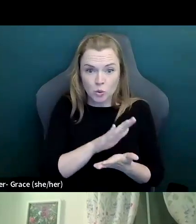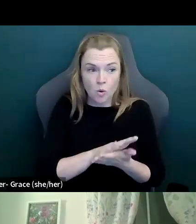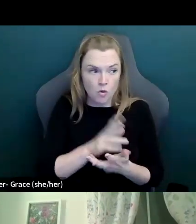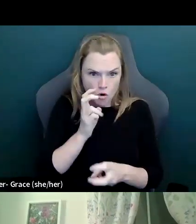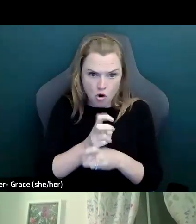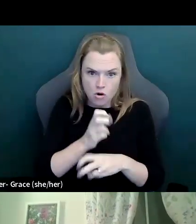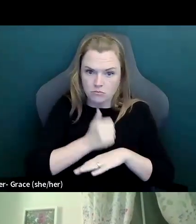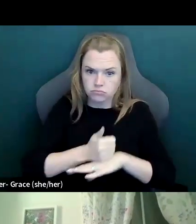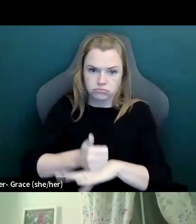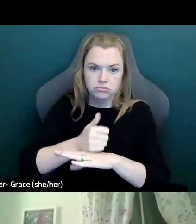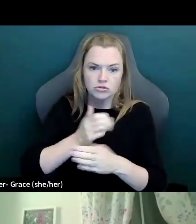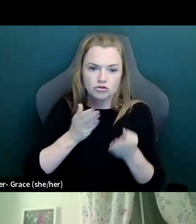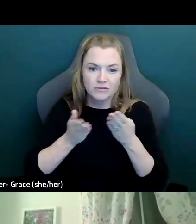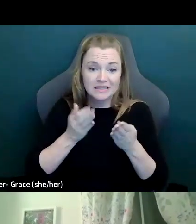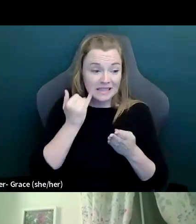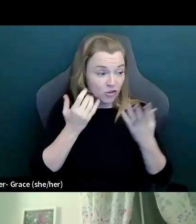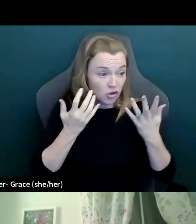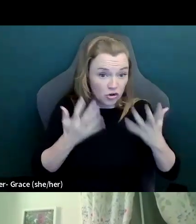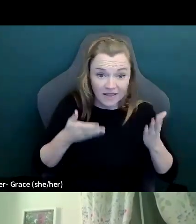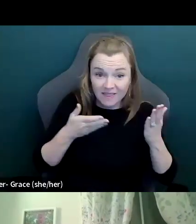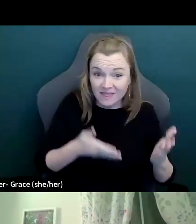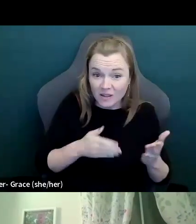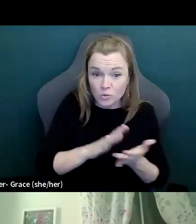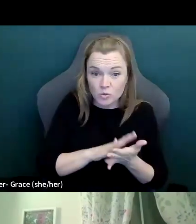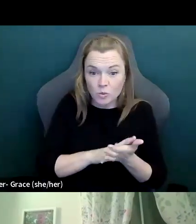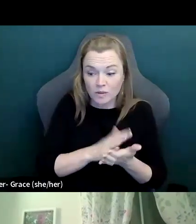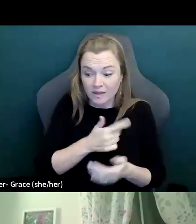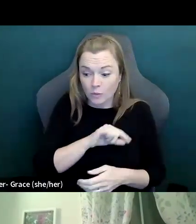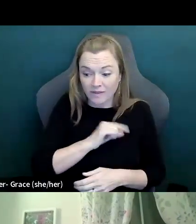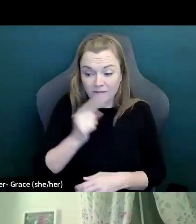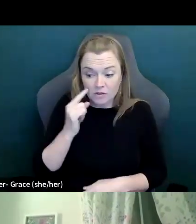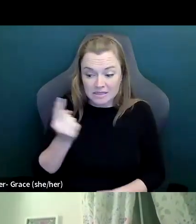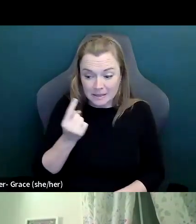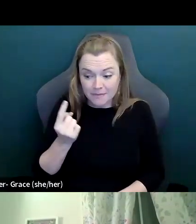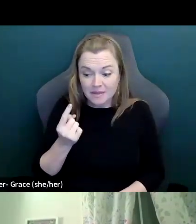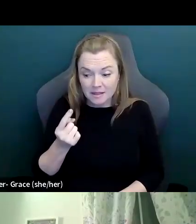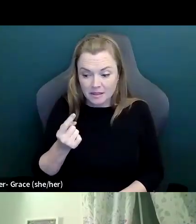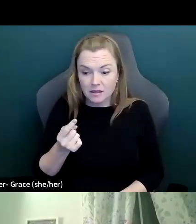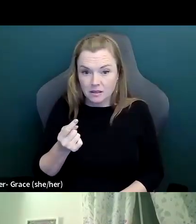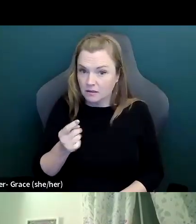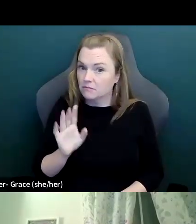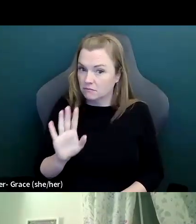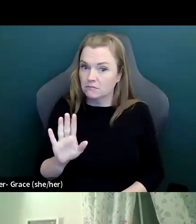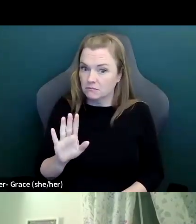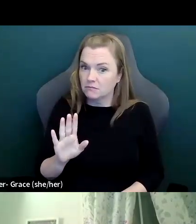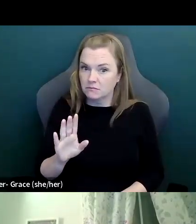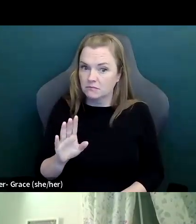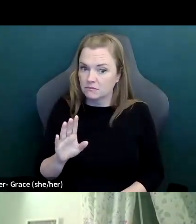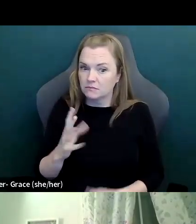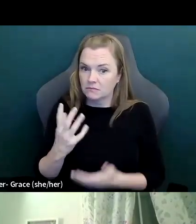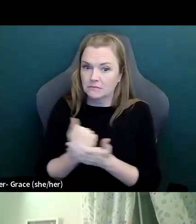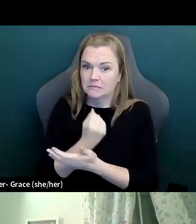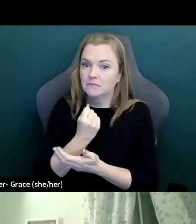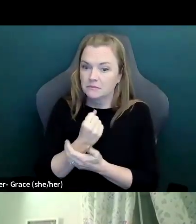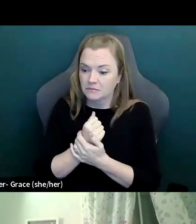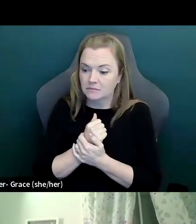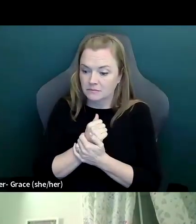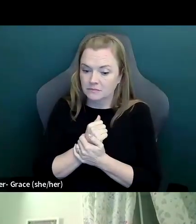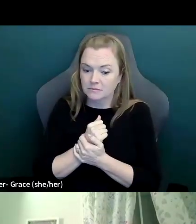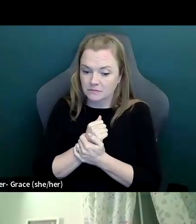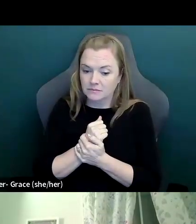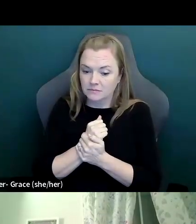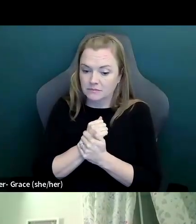if you're in school and they qualify for something and you see the light, I would at least get yourself on the